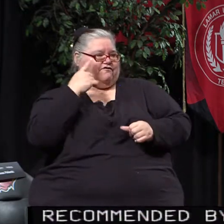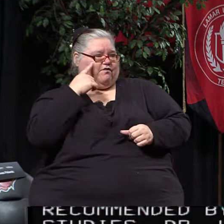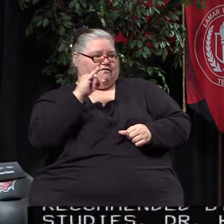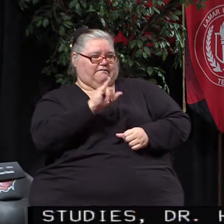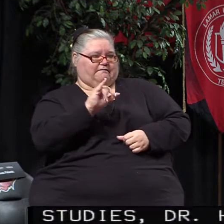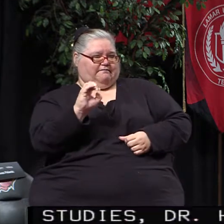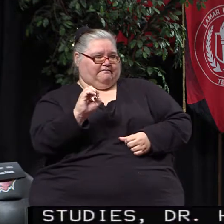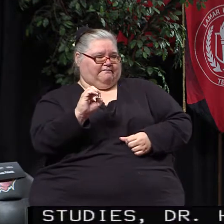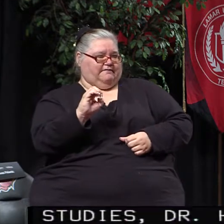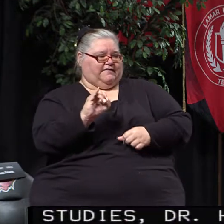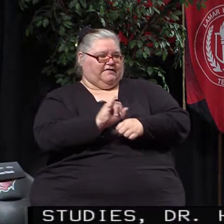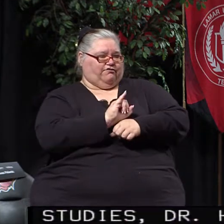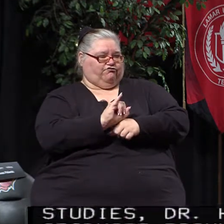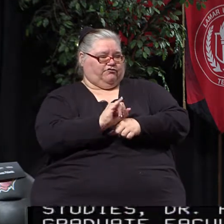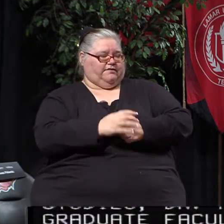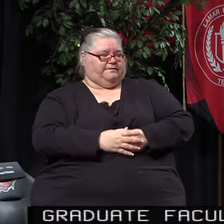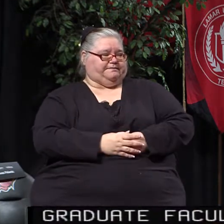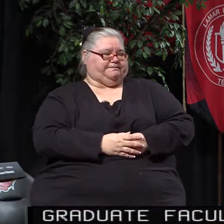Industrial Engineering.